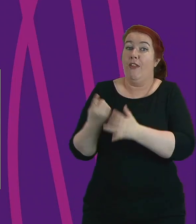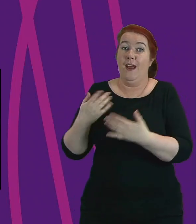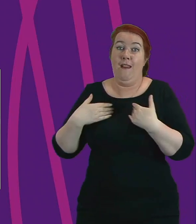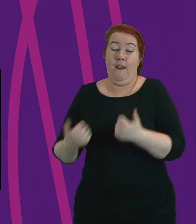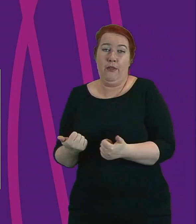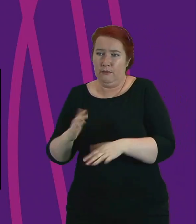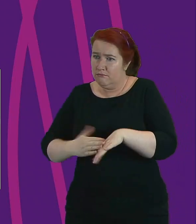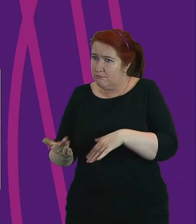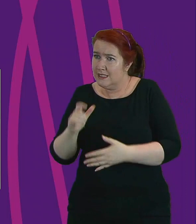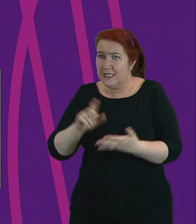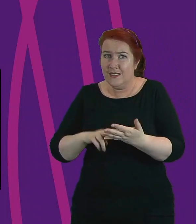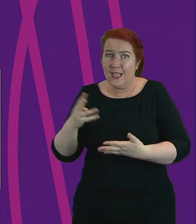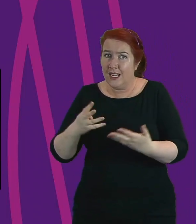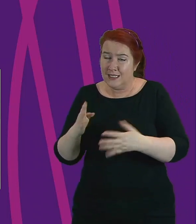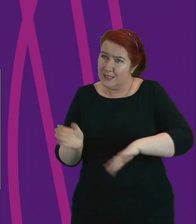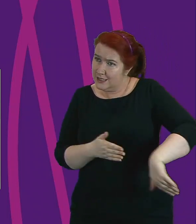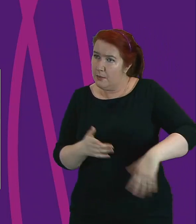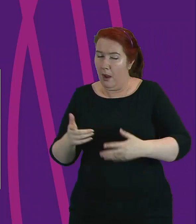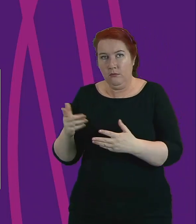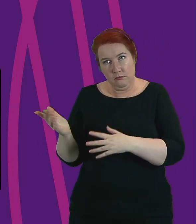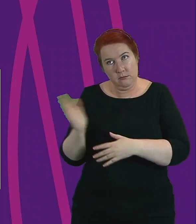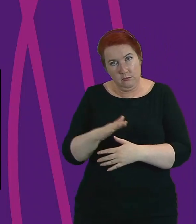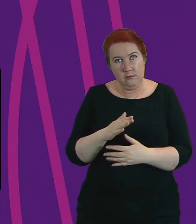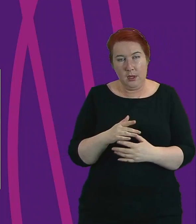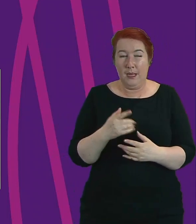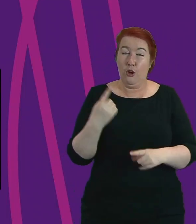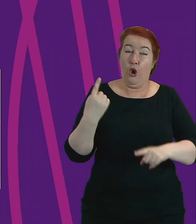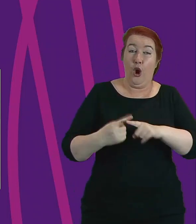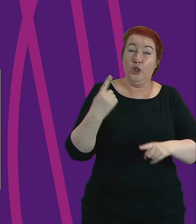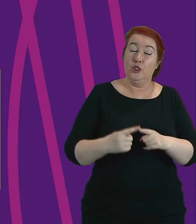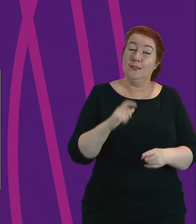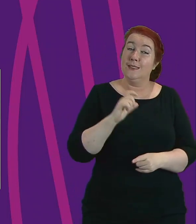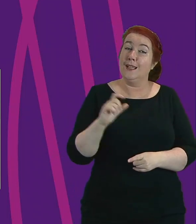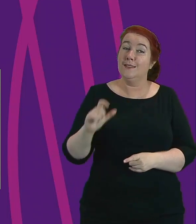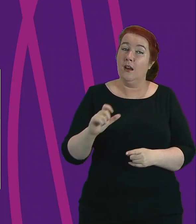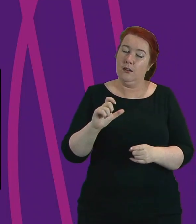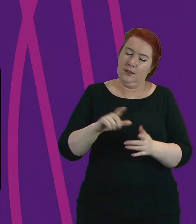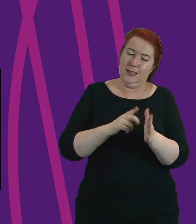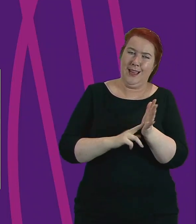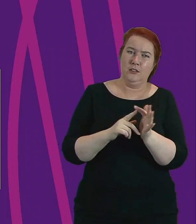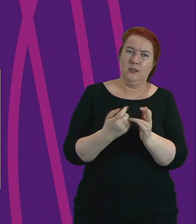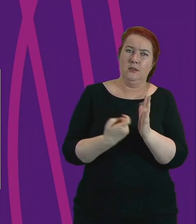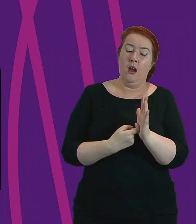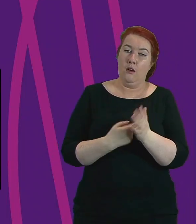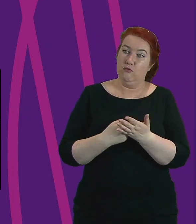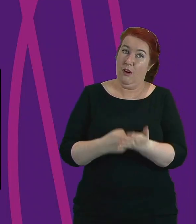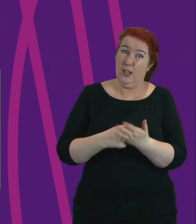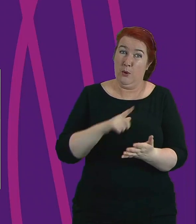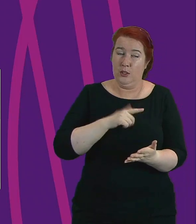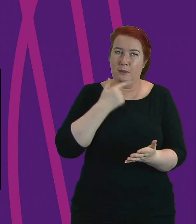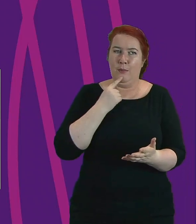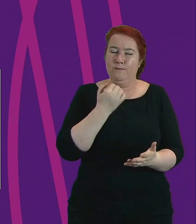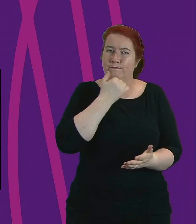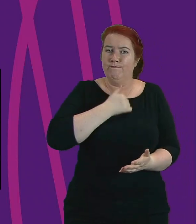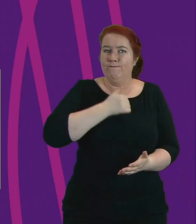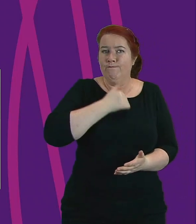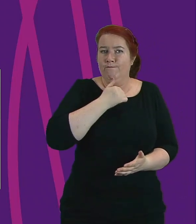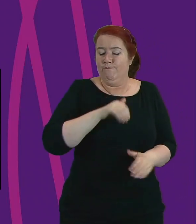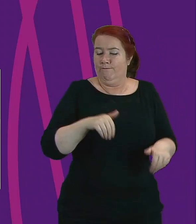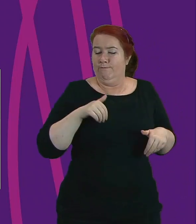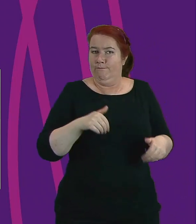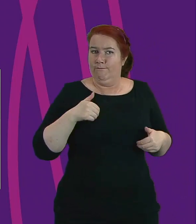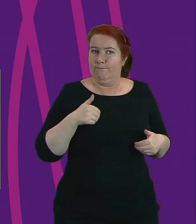a huge reduction in urgent cancer referrals, and we know that's because patients have been staying away. We see this too in